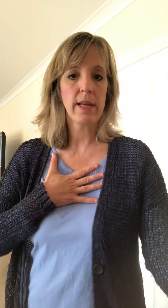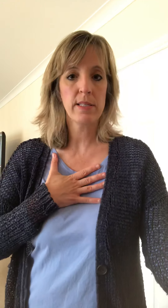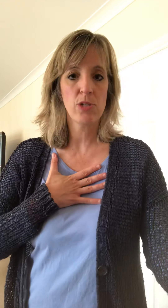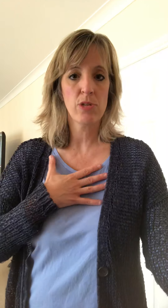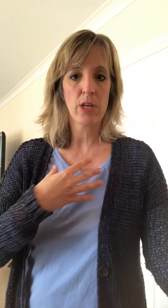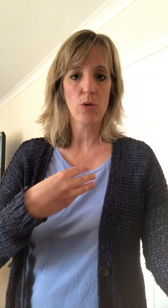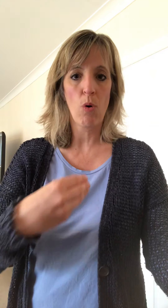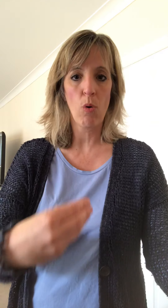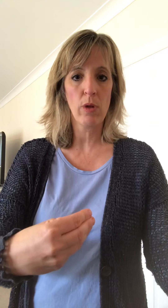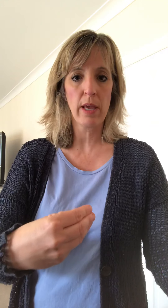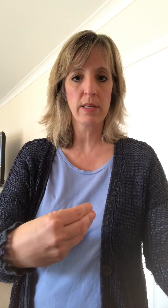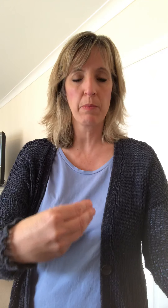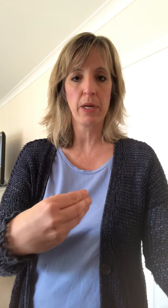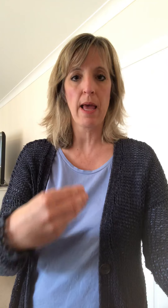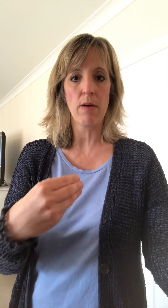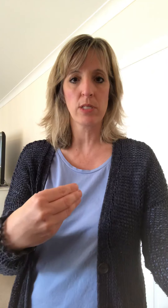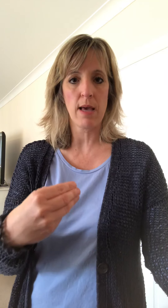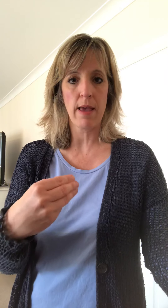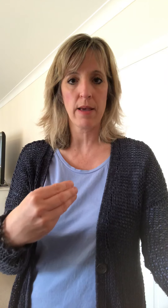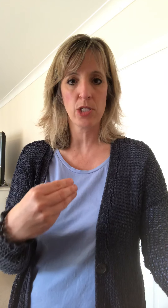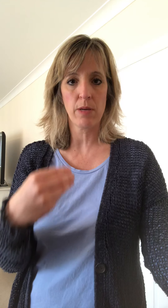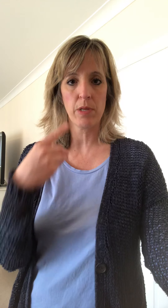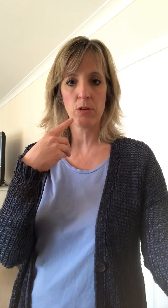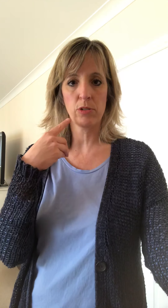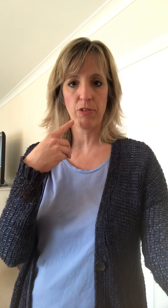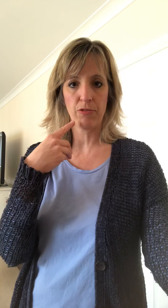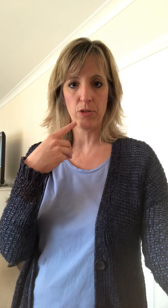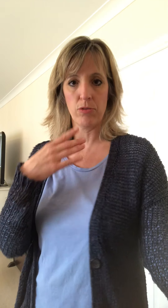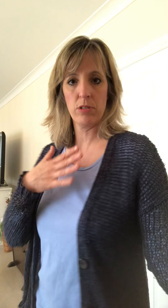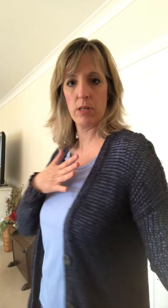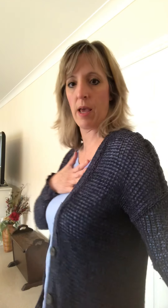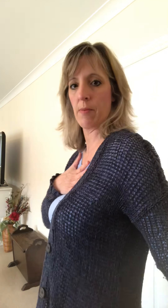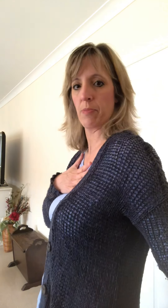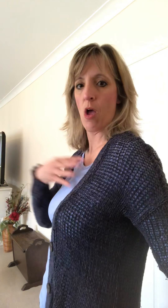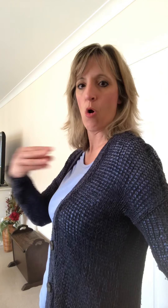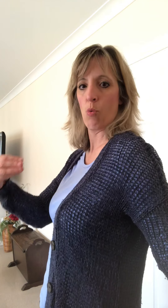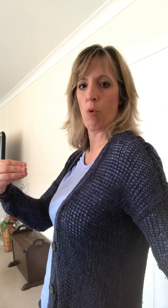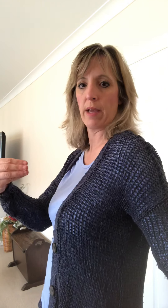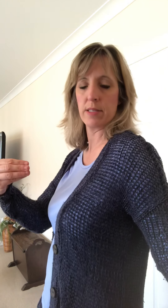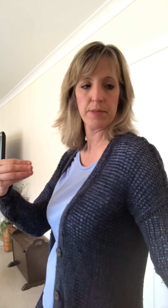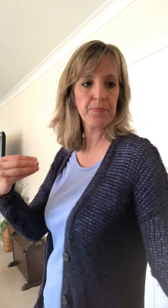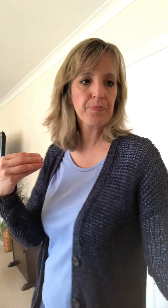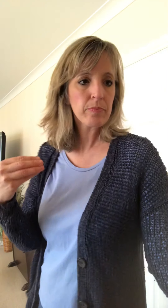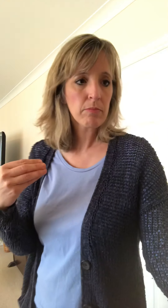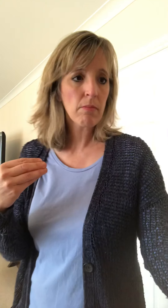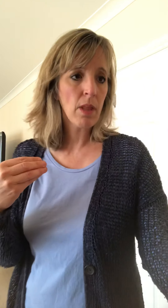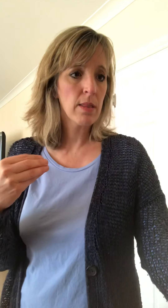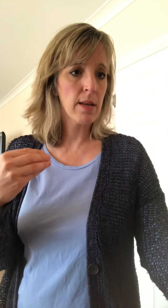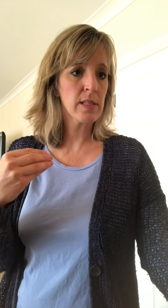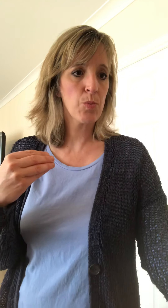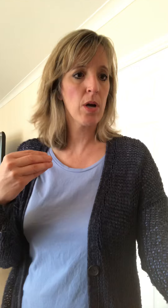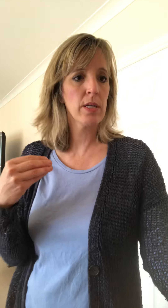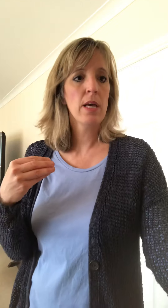is you take your whole hand and bring it out to that hand shape that you use for food, okay? White. The next one